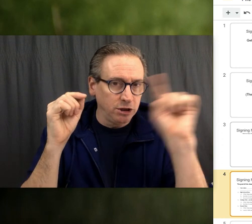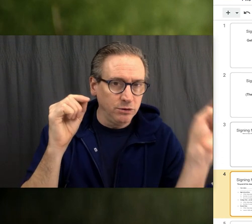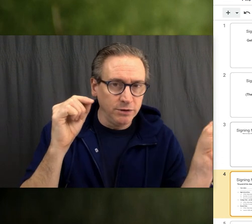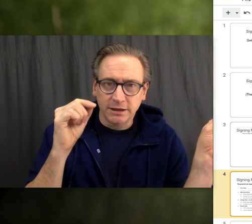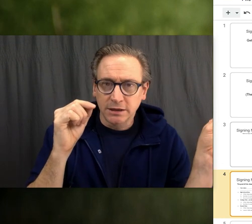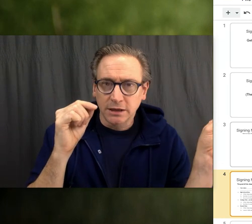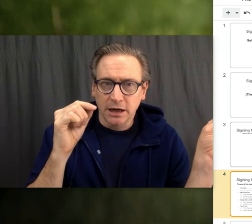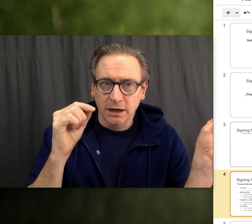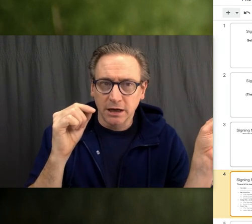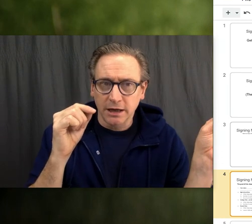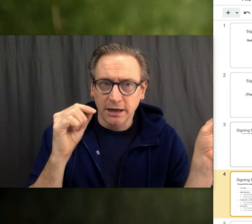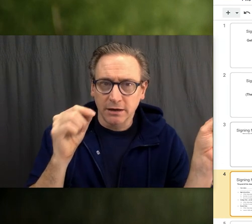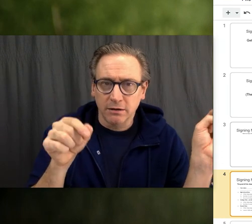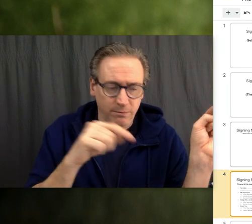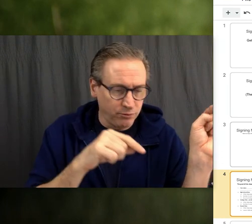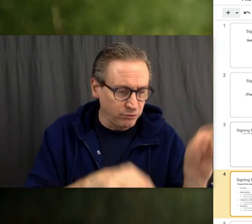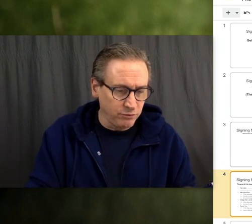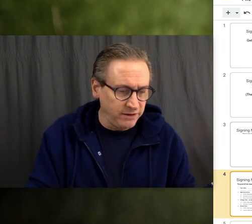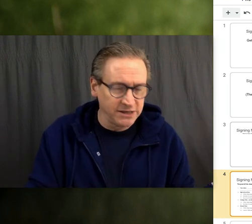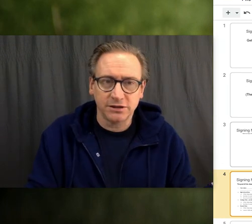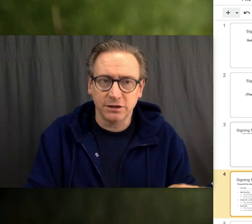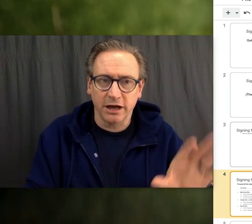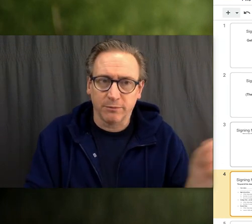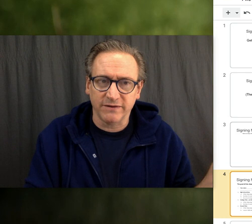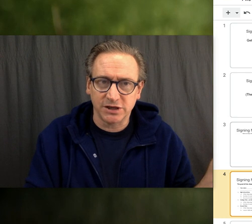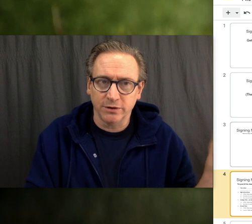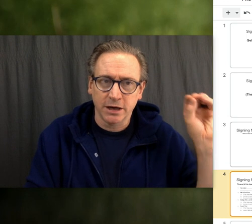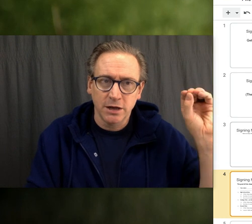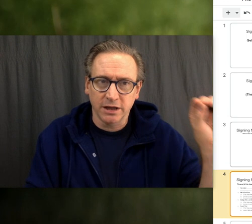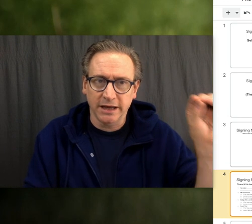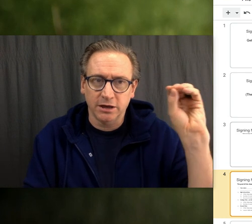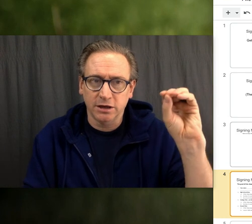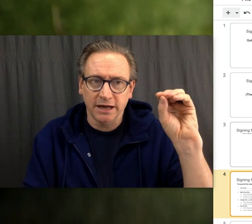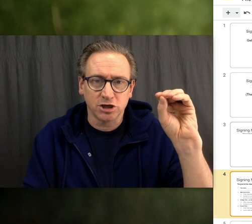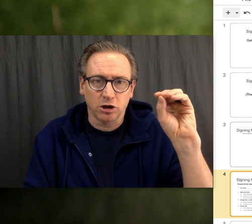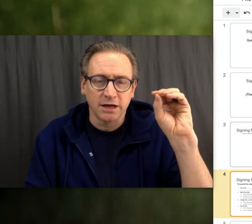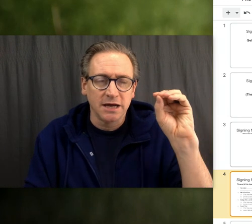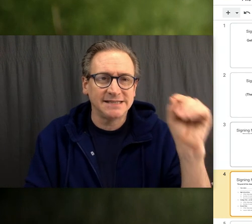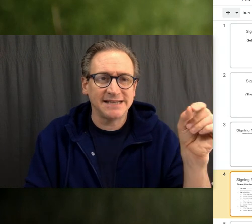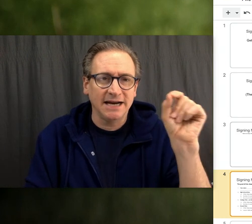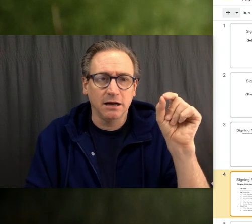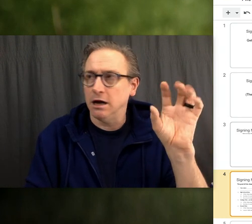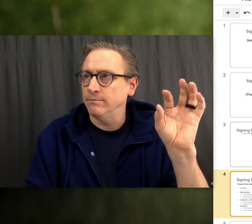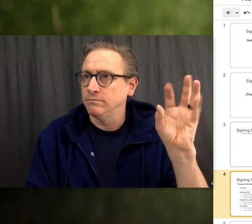I included in a previous unit the link. It's called